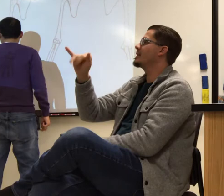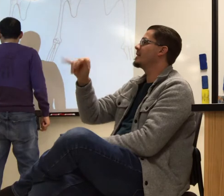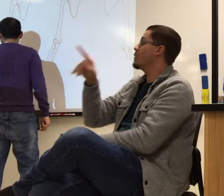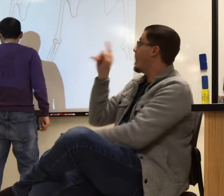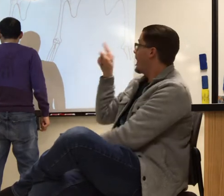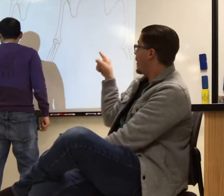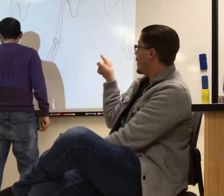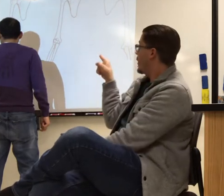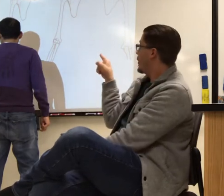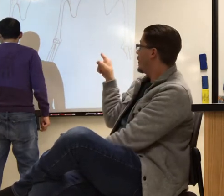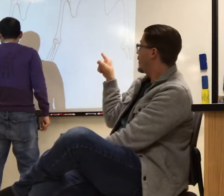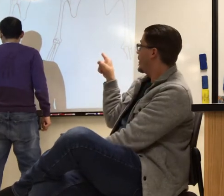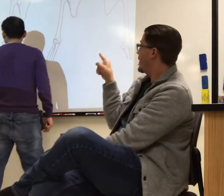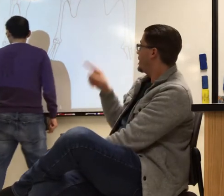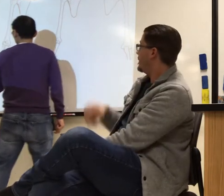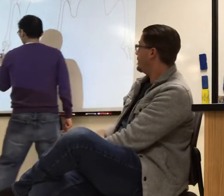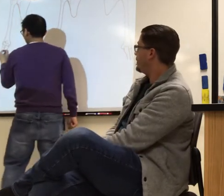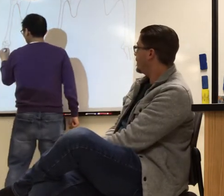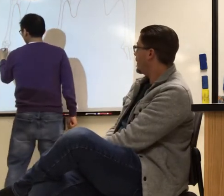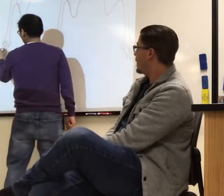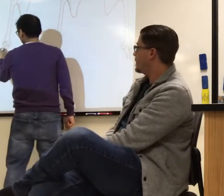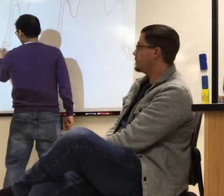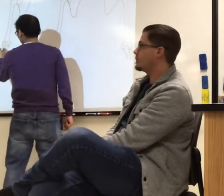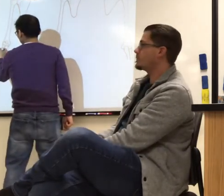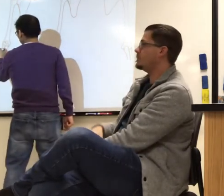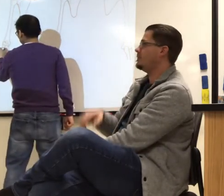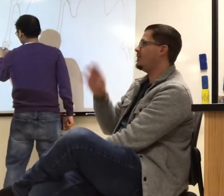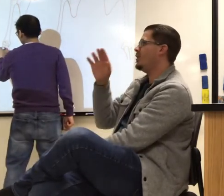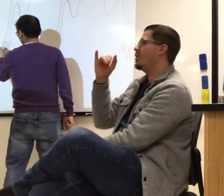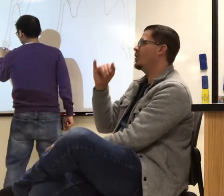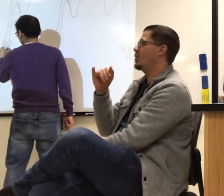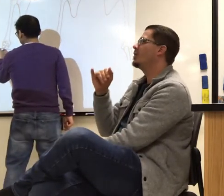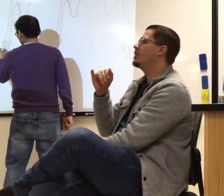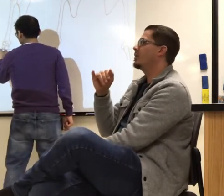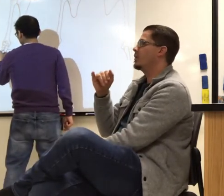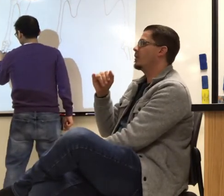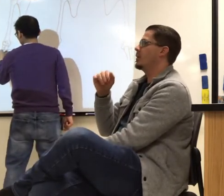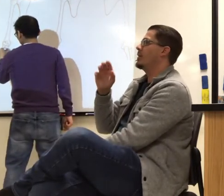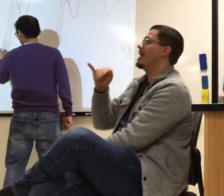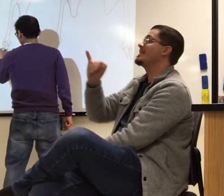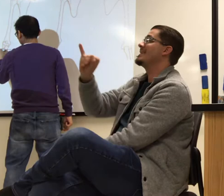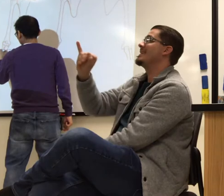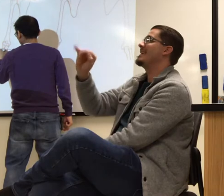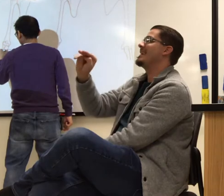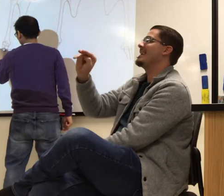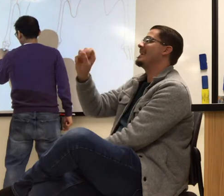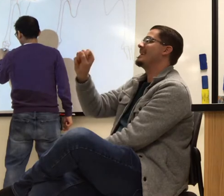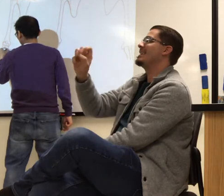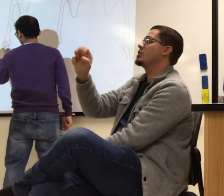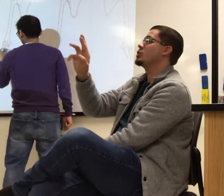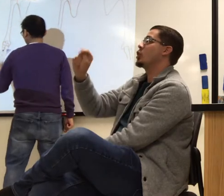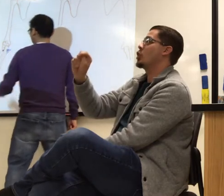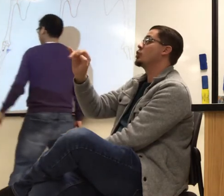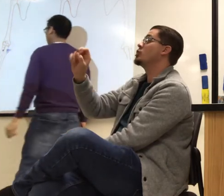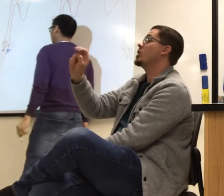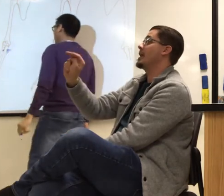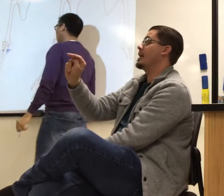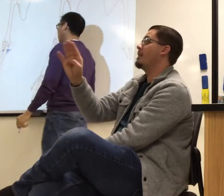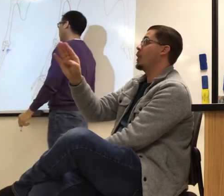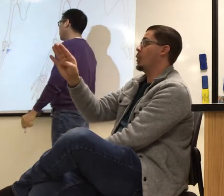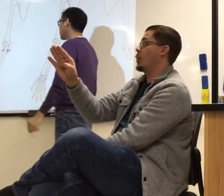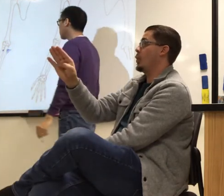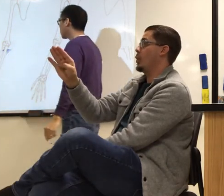there. And I'll draw like a little connective tissue sheath thing for the